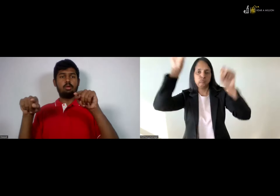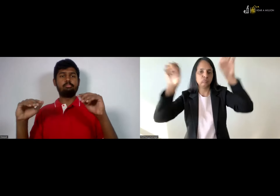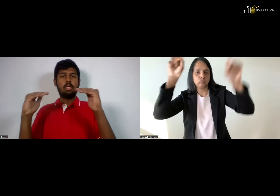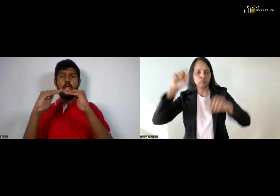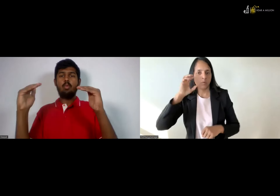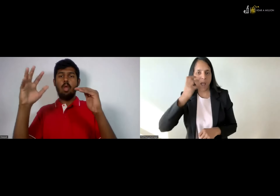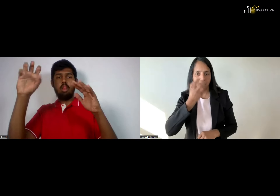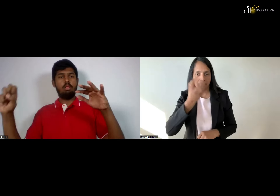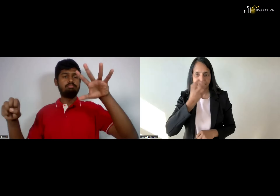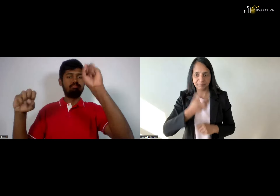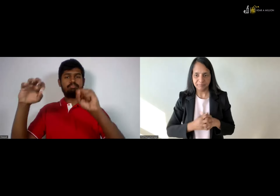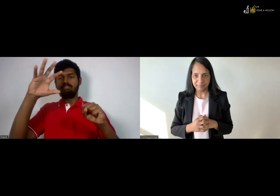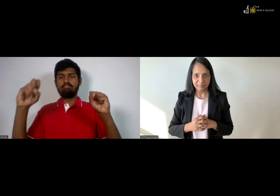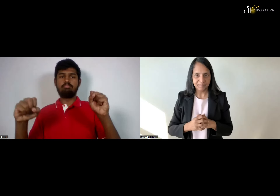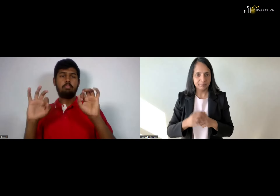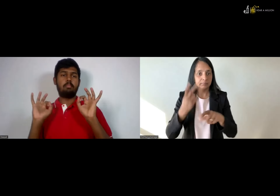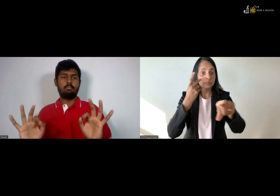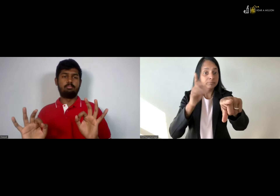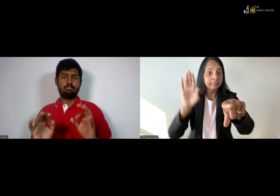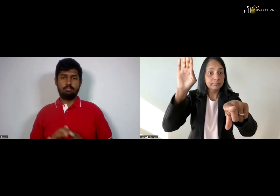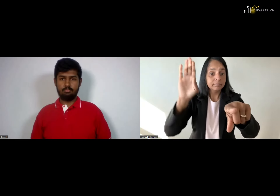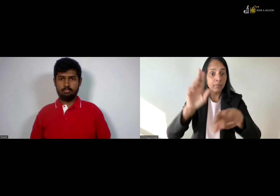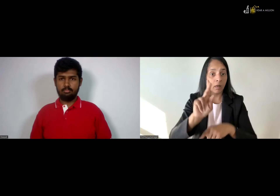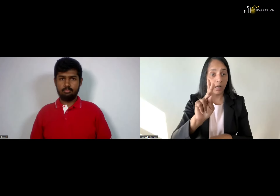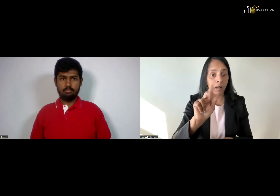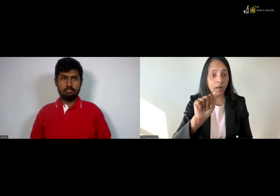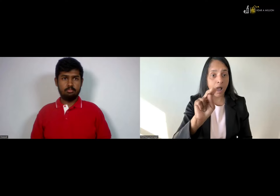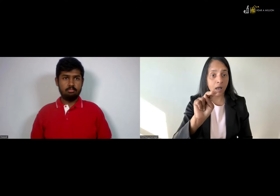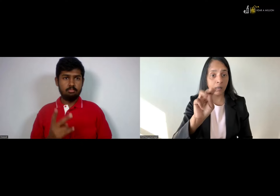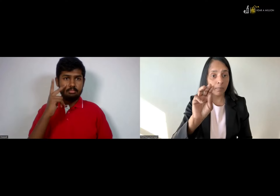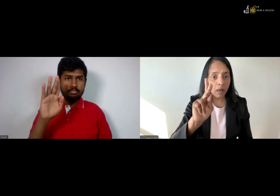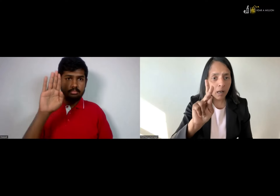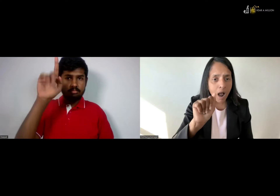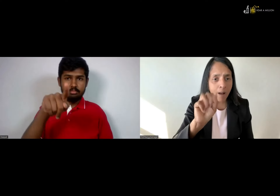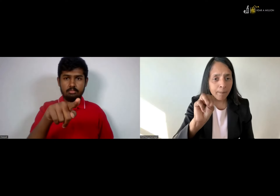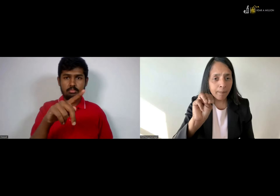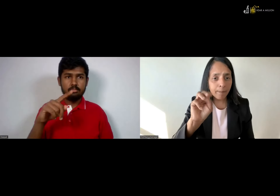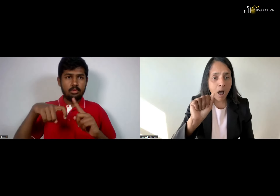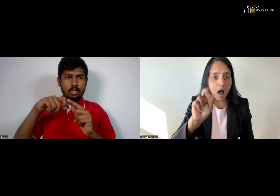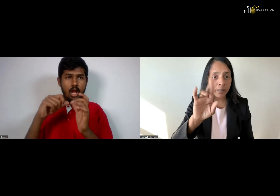So the tree were managed this way that the both of the person can get it at the same.